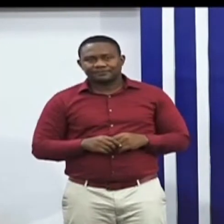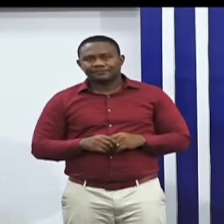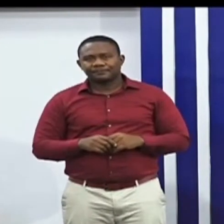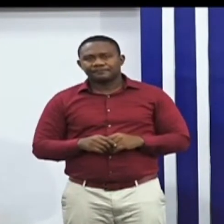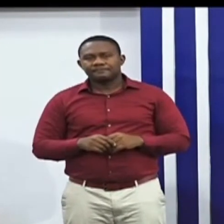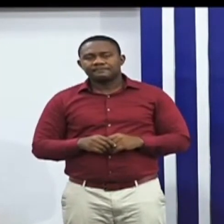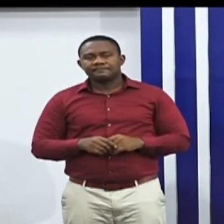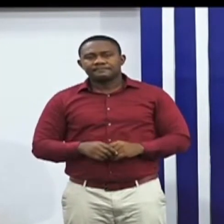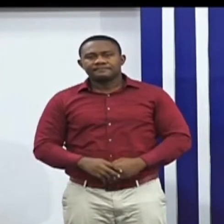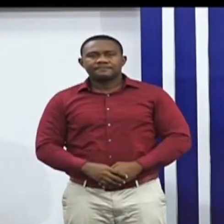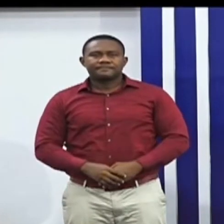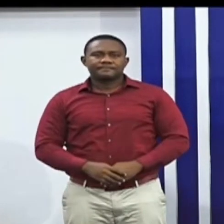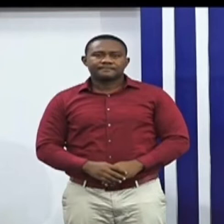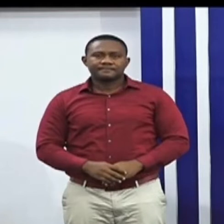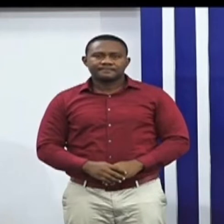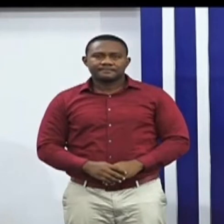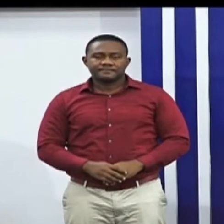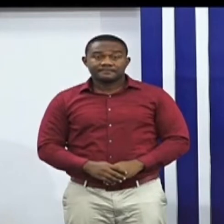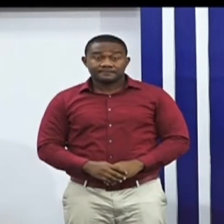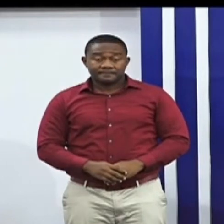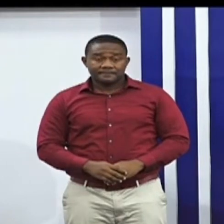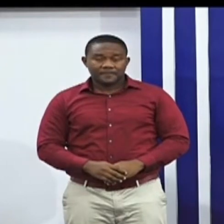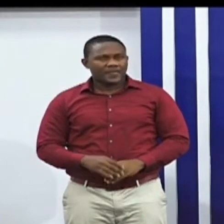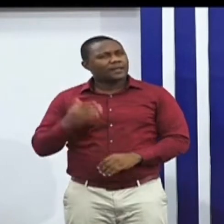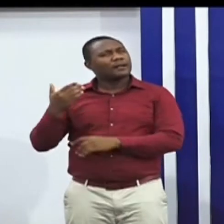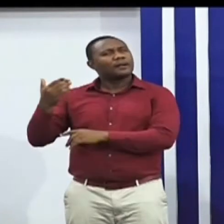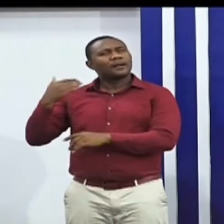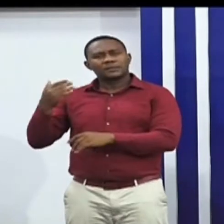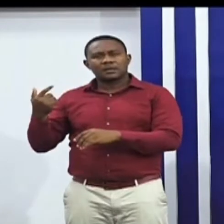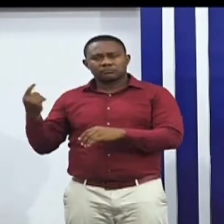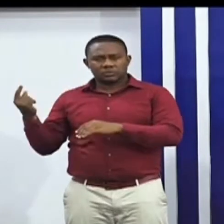it. As I raised in my last press briefing,